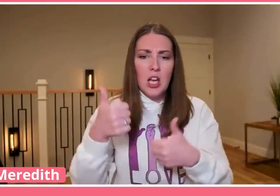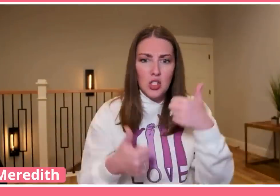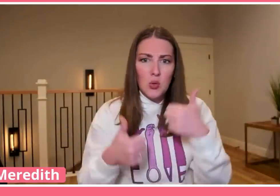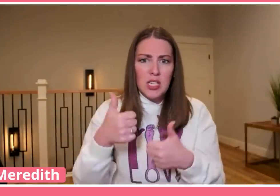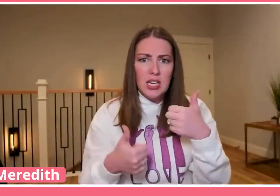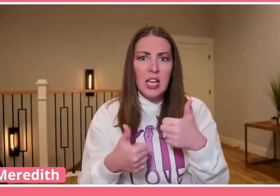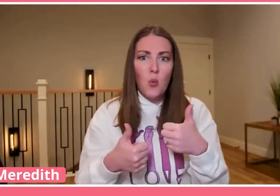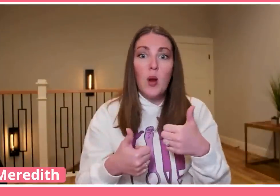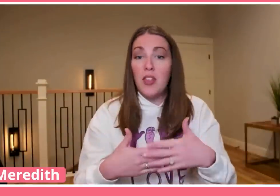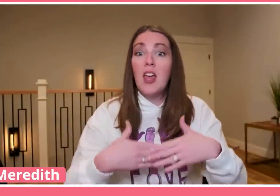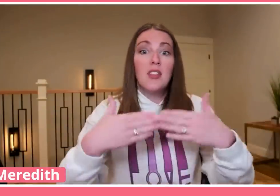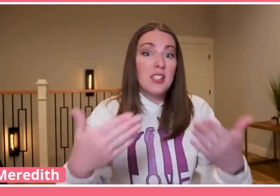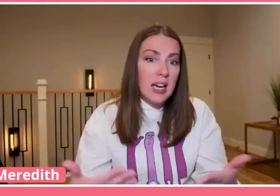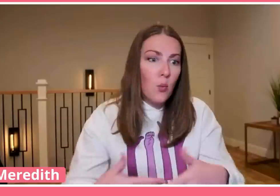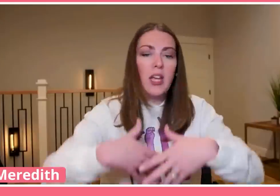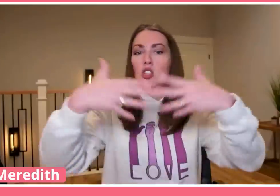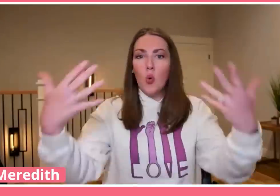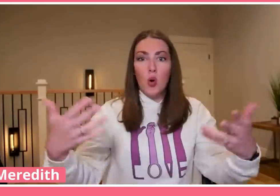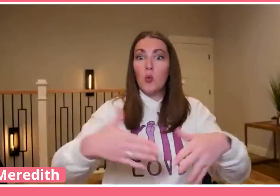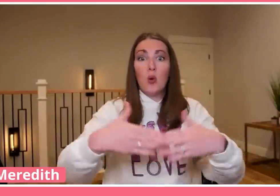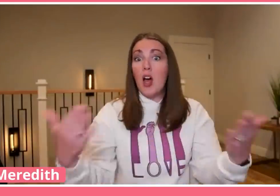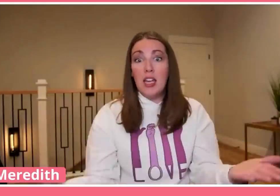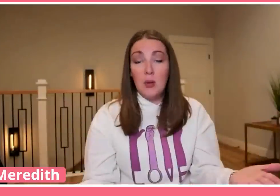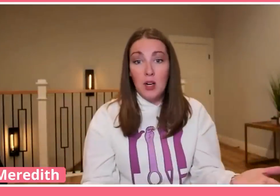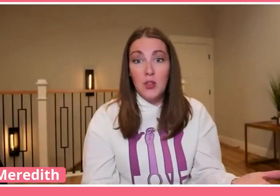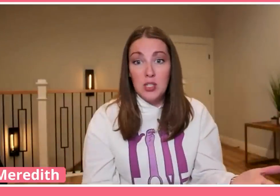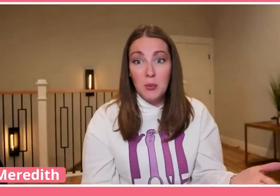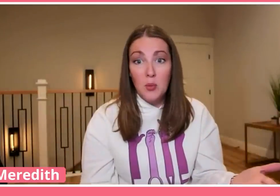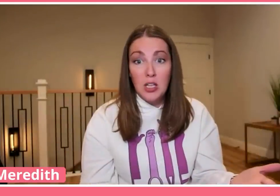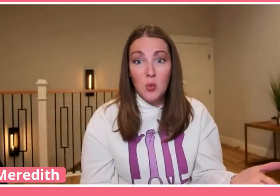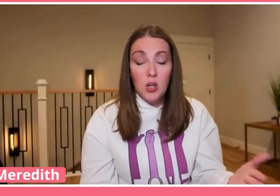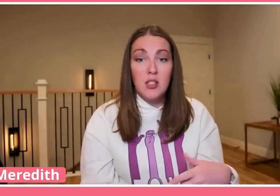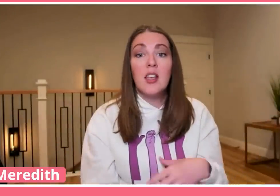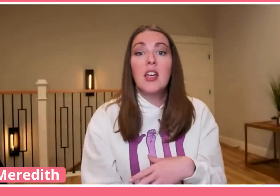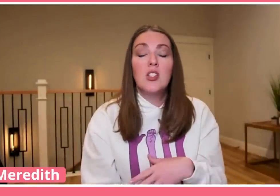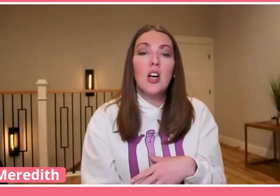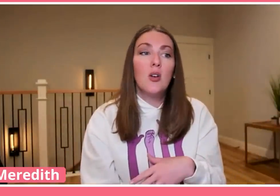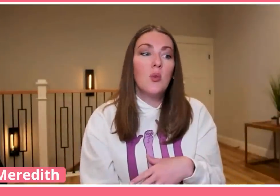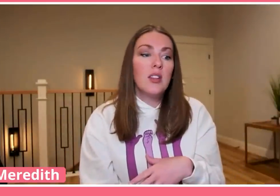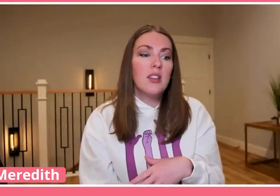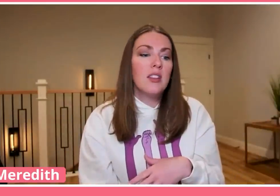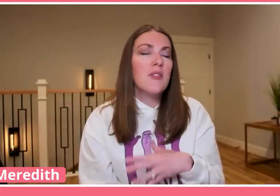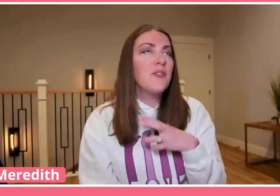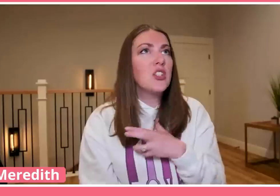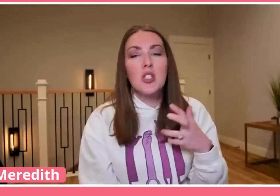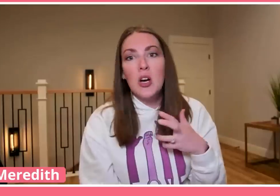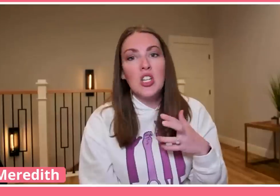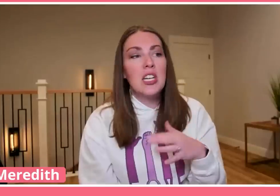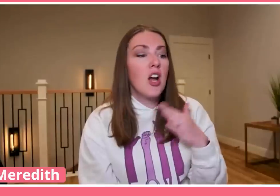associating it with the sign which or any one of those WH words. So facial expression not